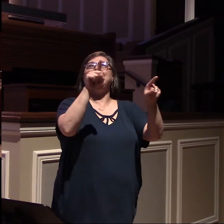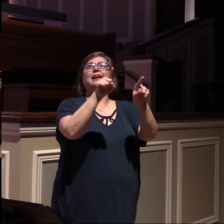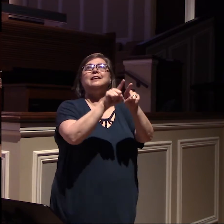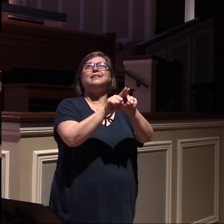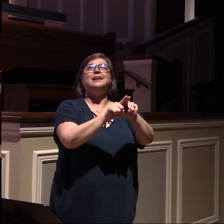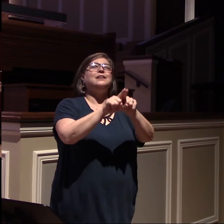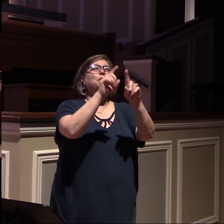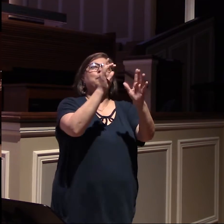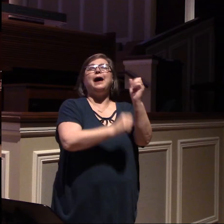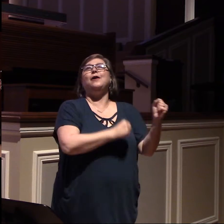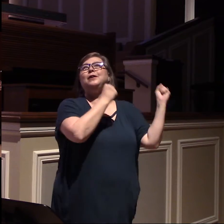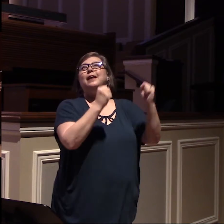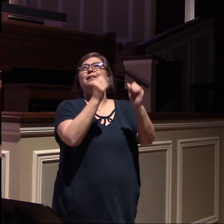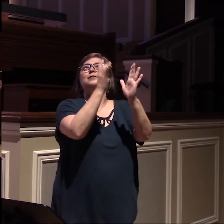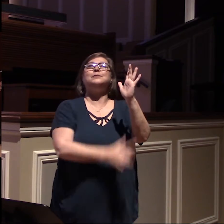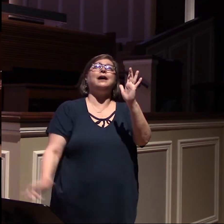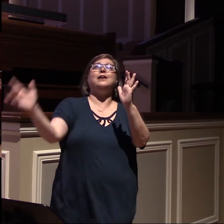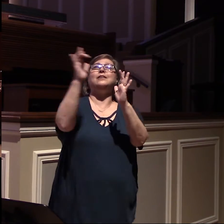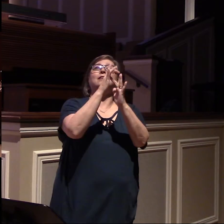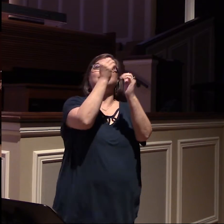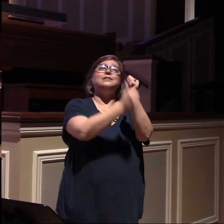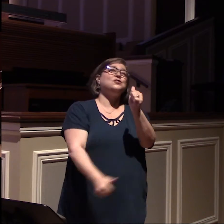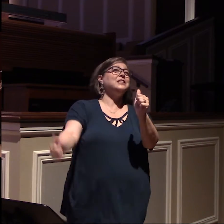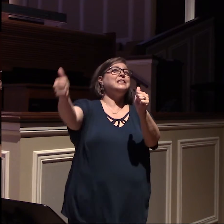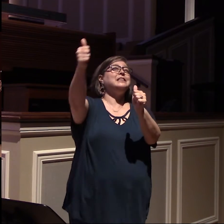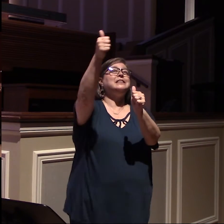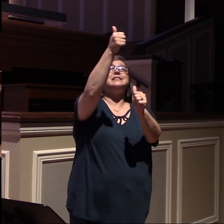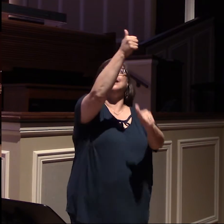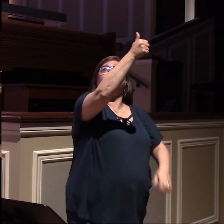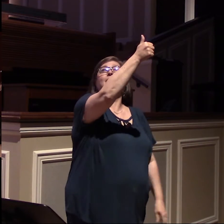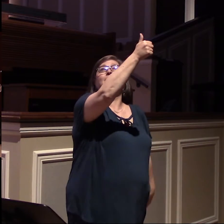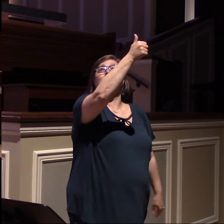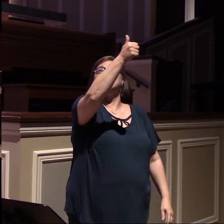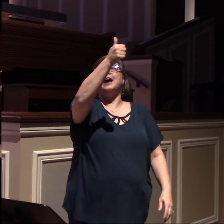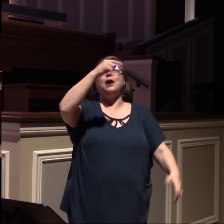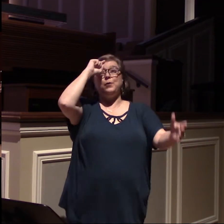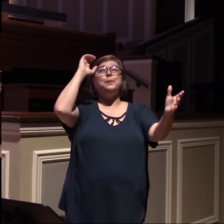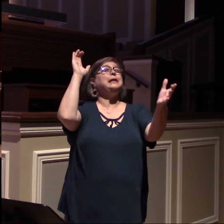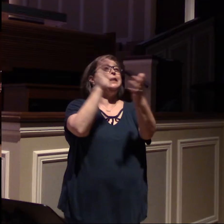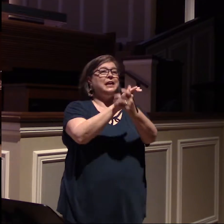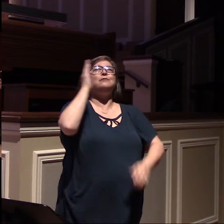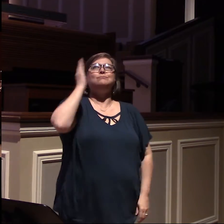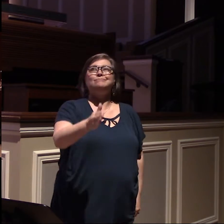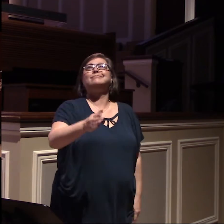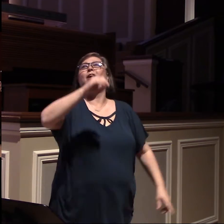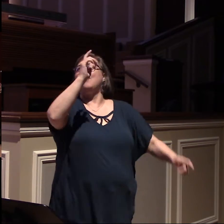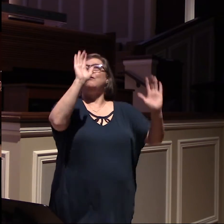agree. There's no power like the power of Jesus. I will